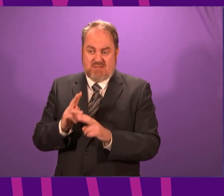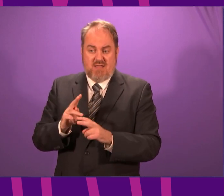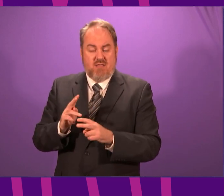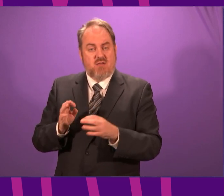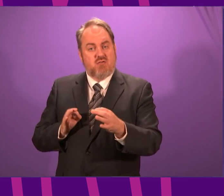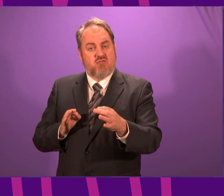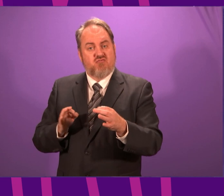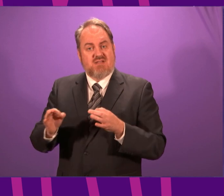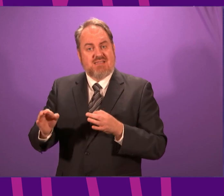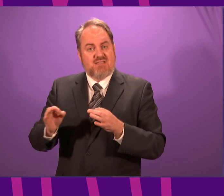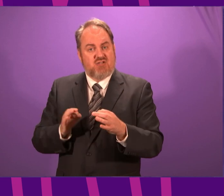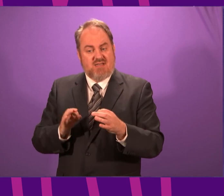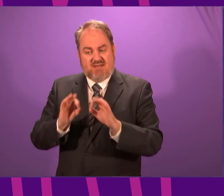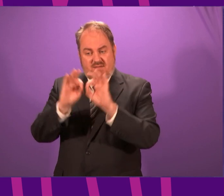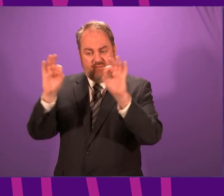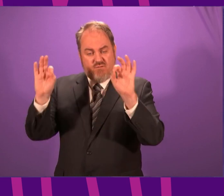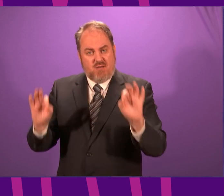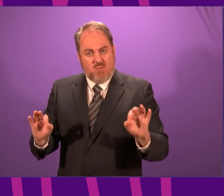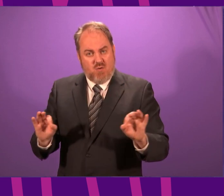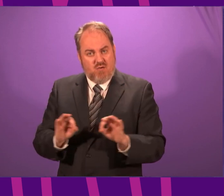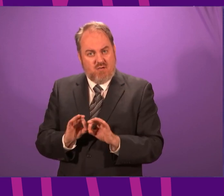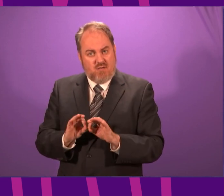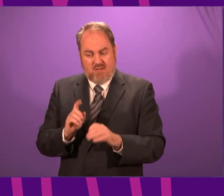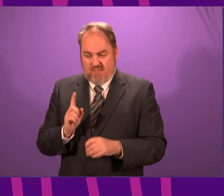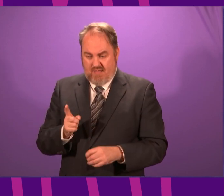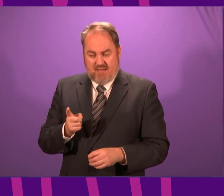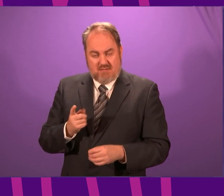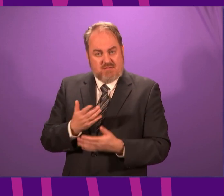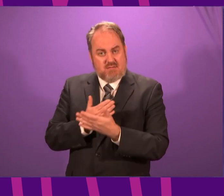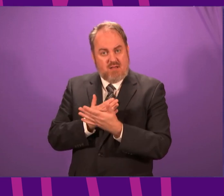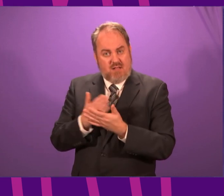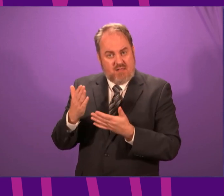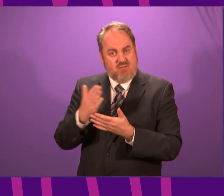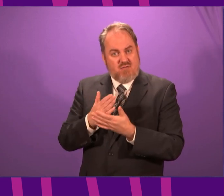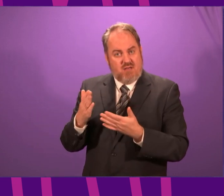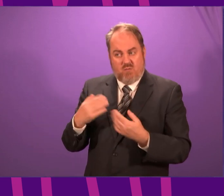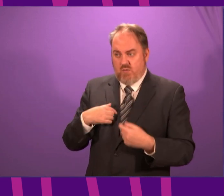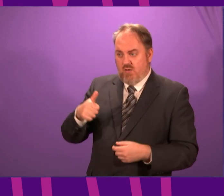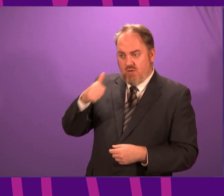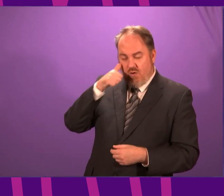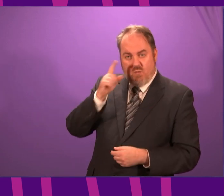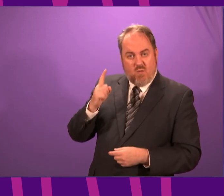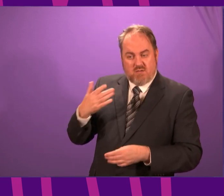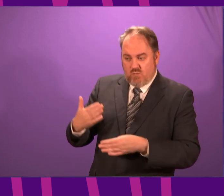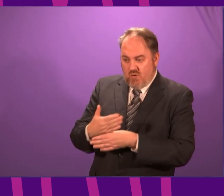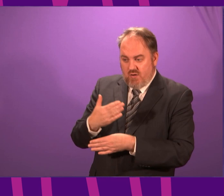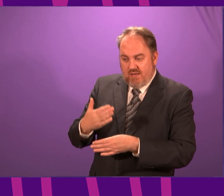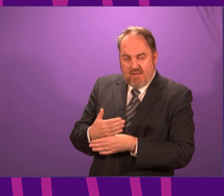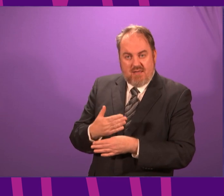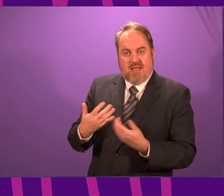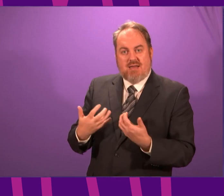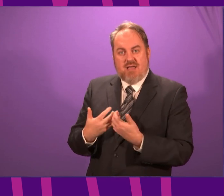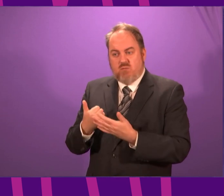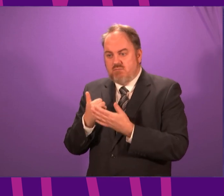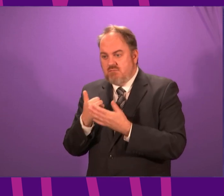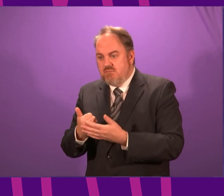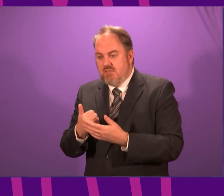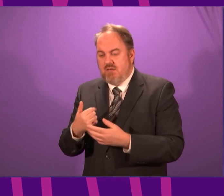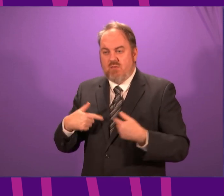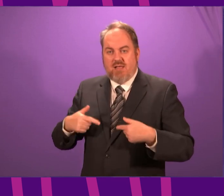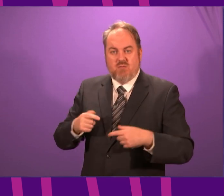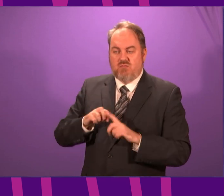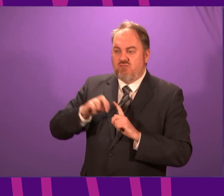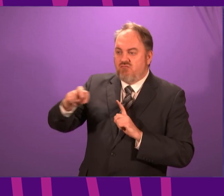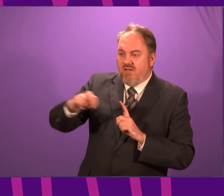framework. It gives more clarity in what's acceptable and what's essential in terms of activities and travelling in and out of areas with different infection